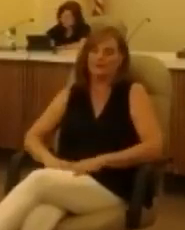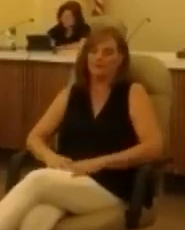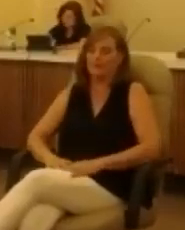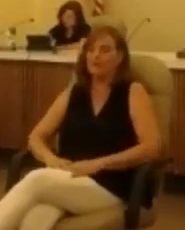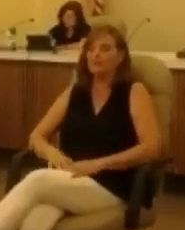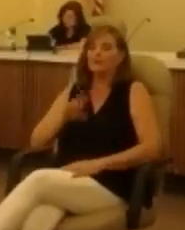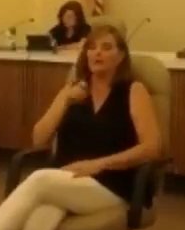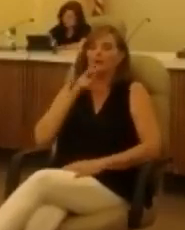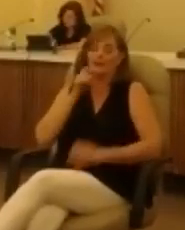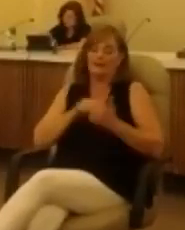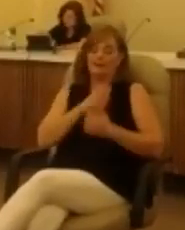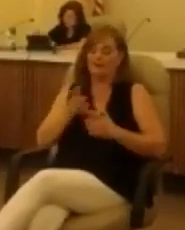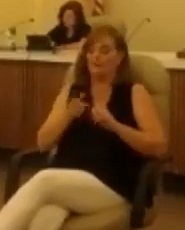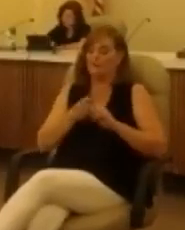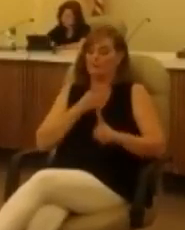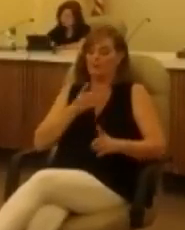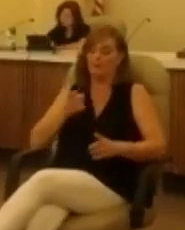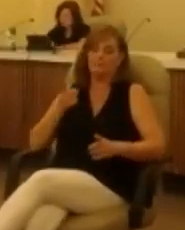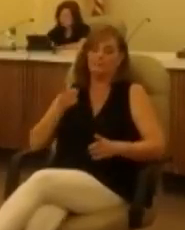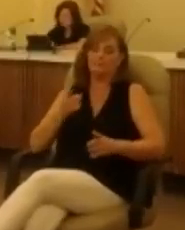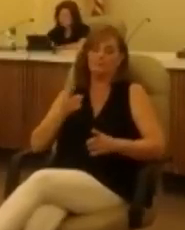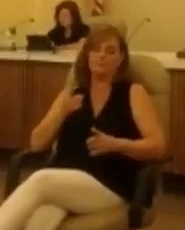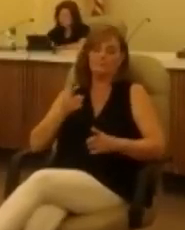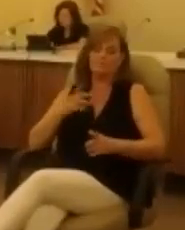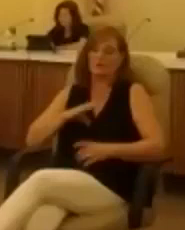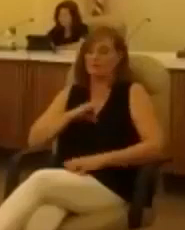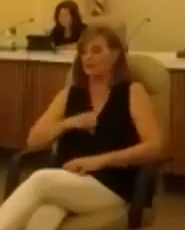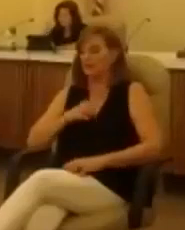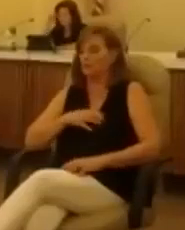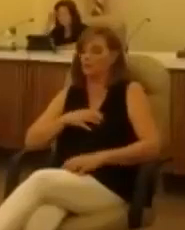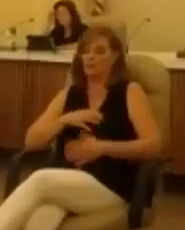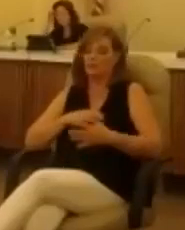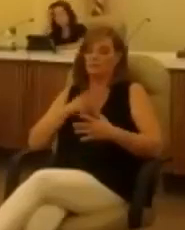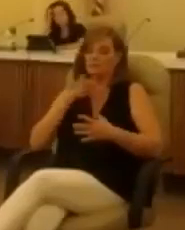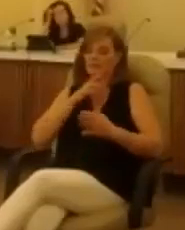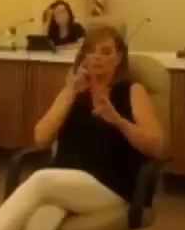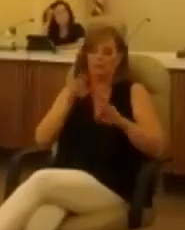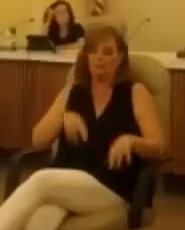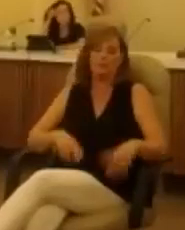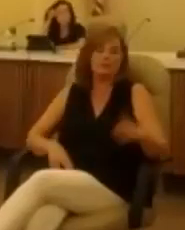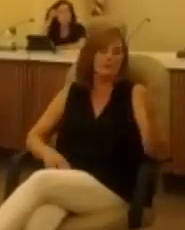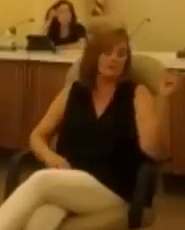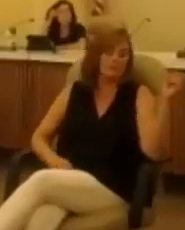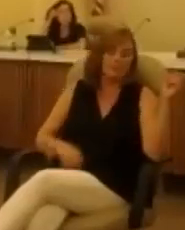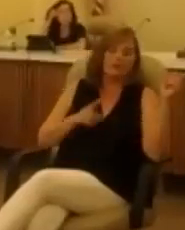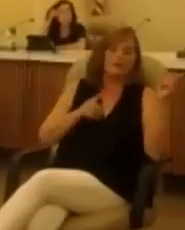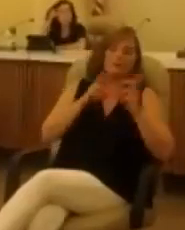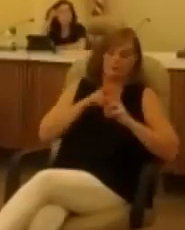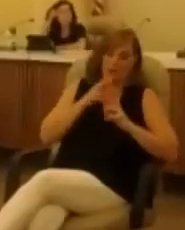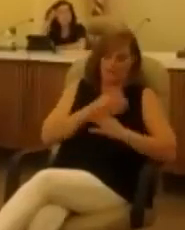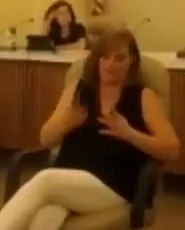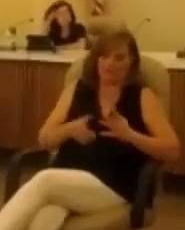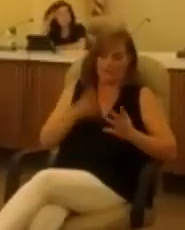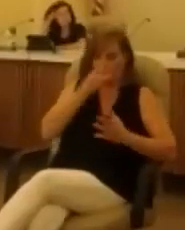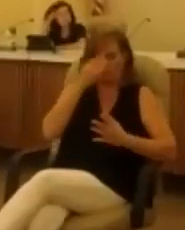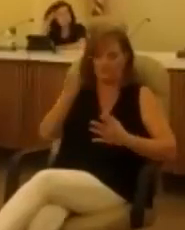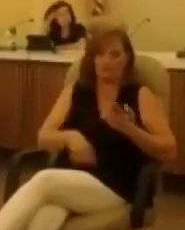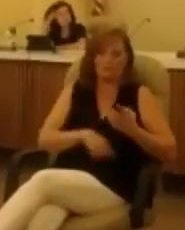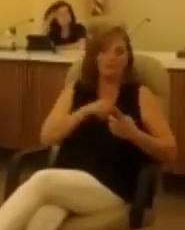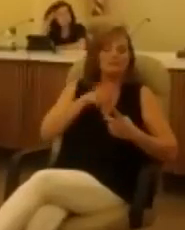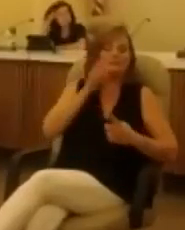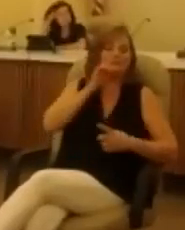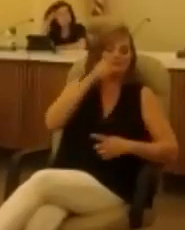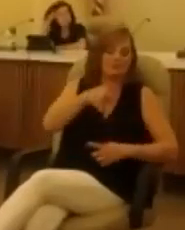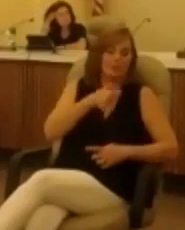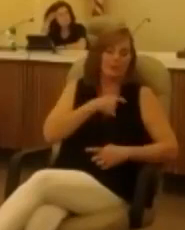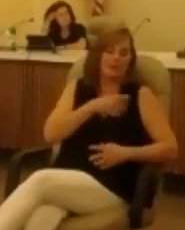Okay, anything else from a committee or miscellaneous report? I just, a couple things I want to report on is tomorrow we have